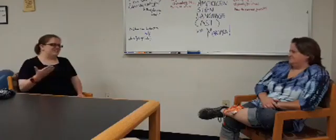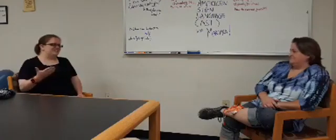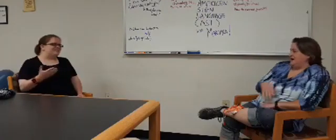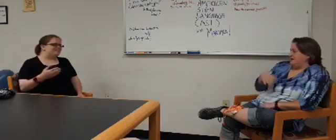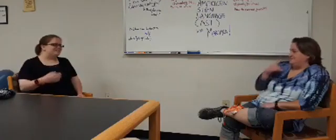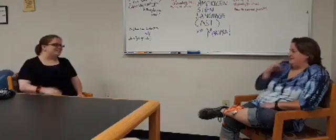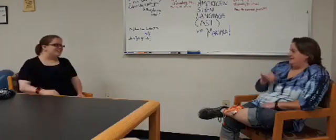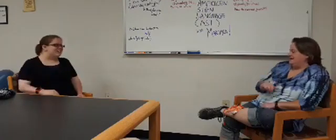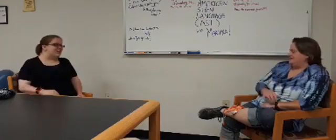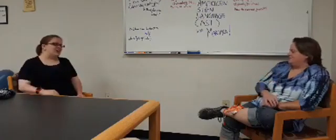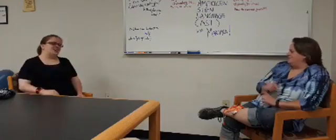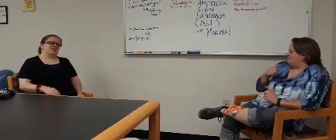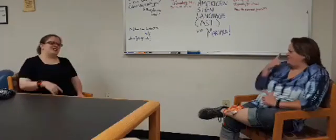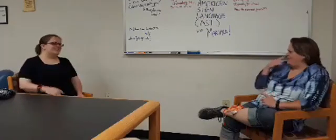I haven't do that. So what do you think of that?